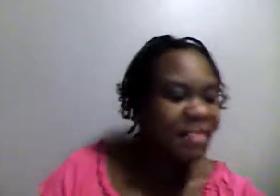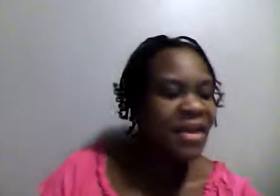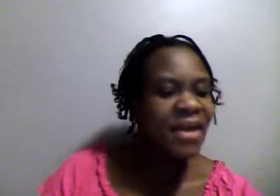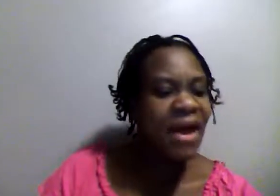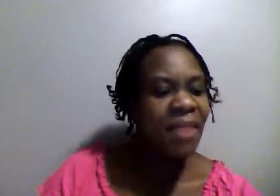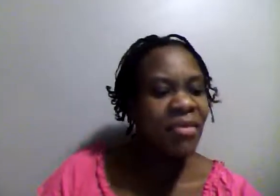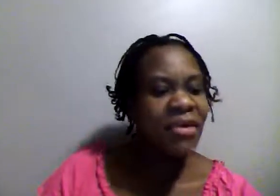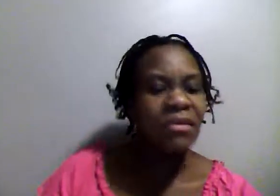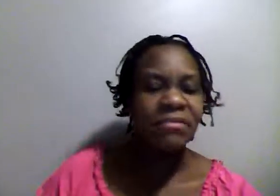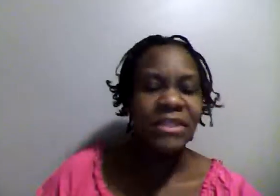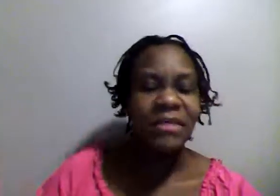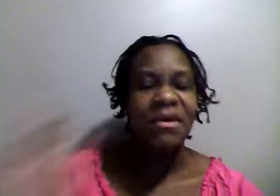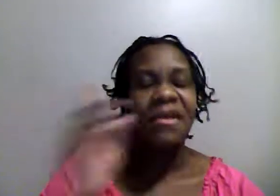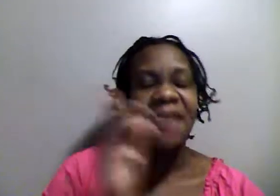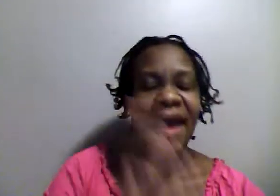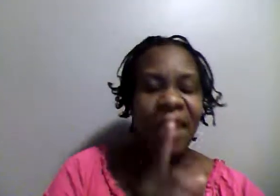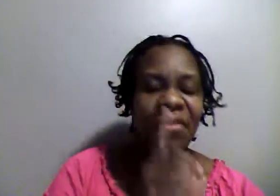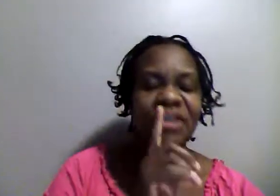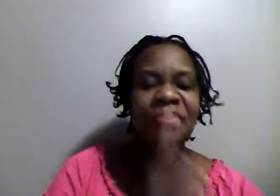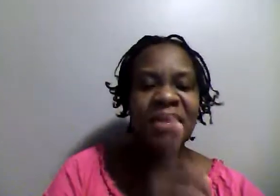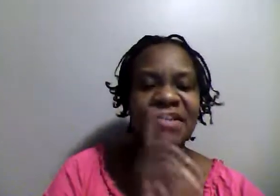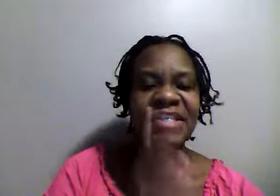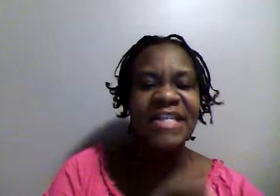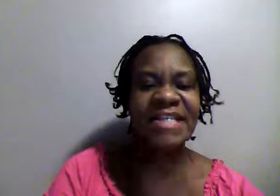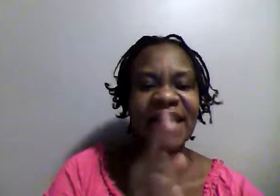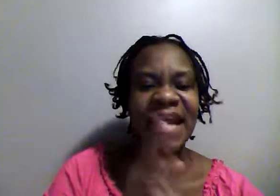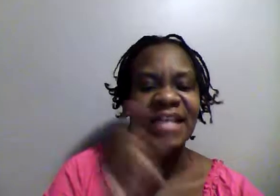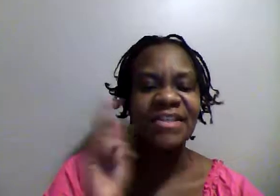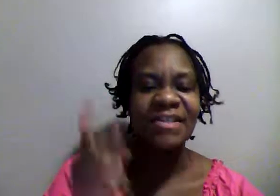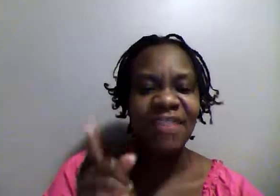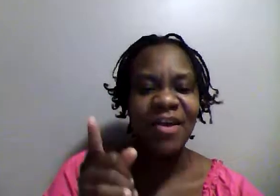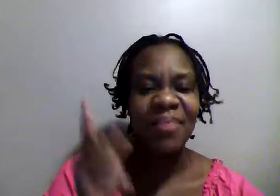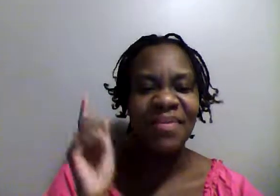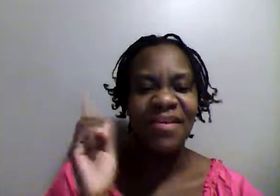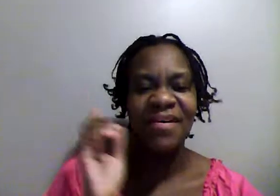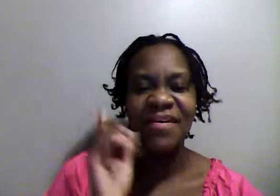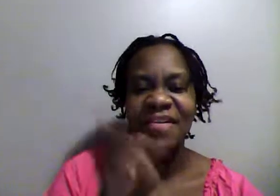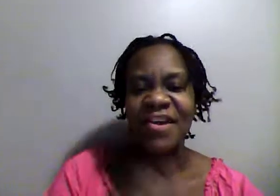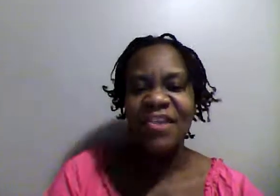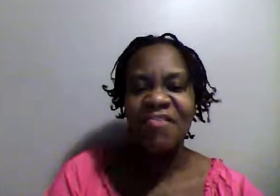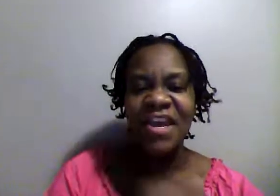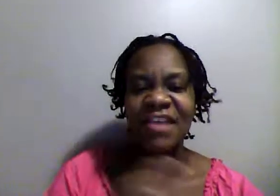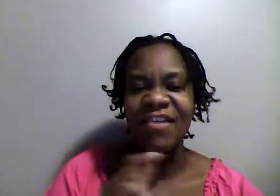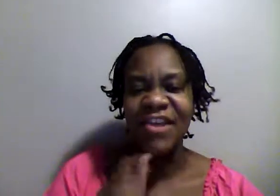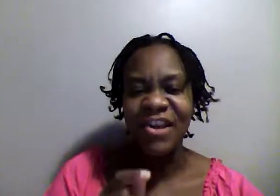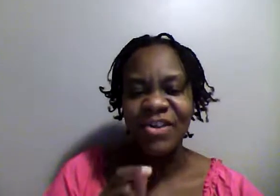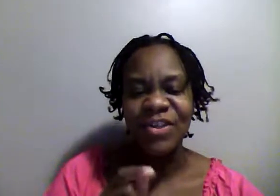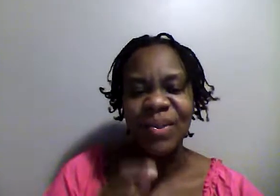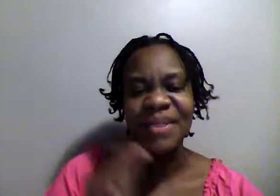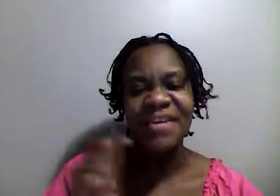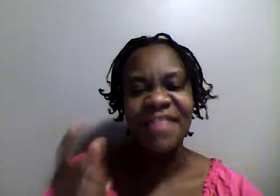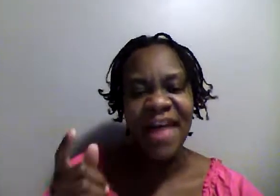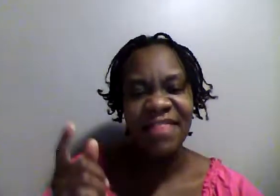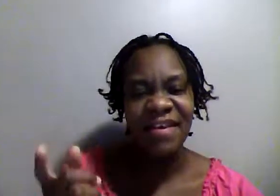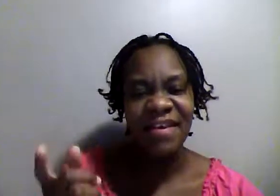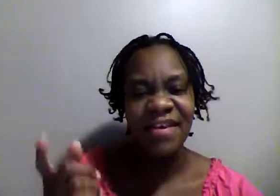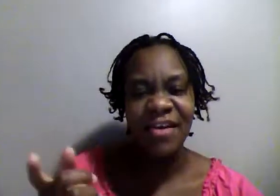the hybrid. Oh, the hybrid tomato is less likely to develop the green or yellow shoulder than the